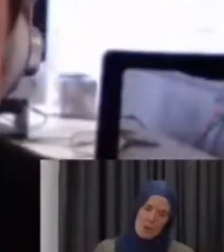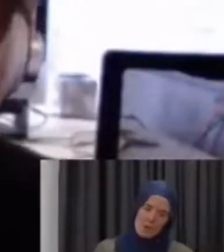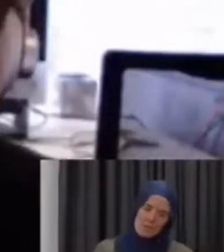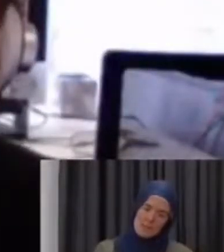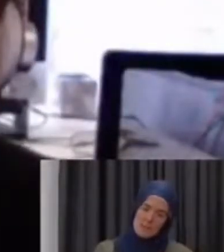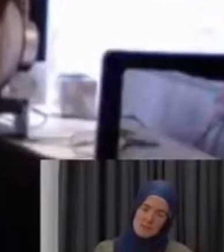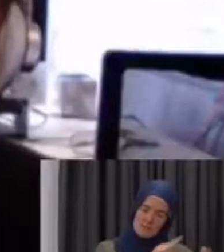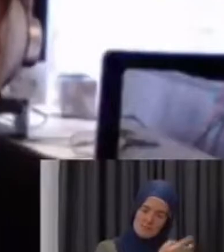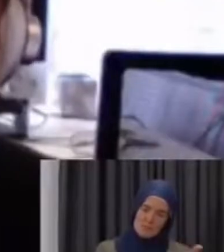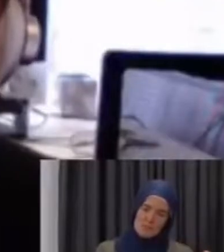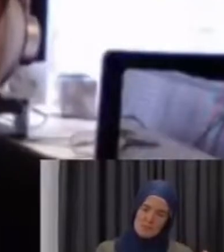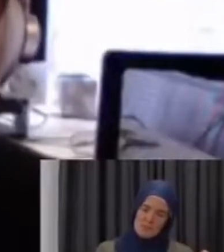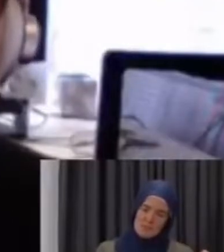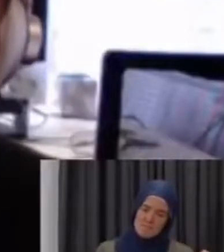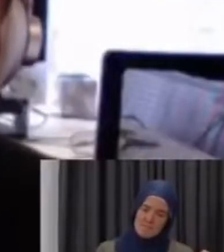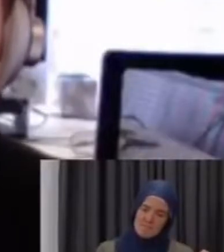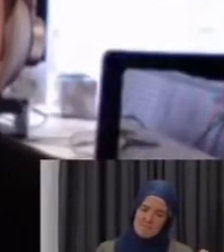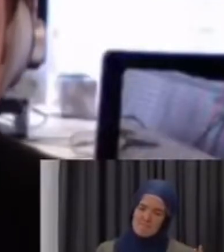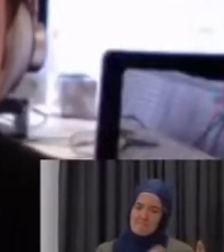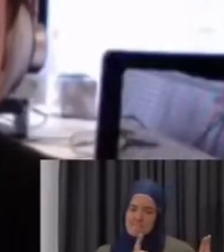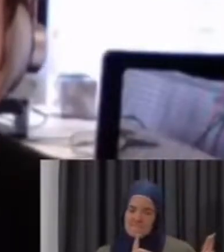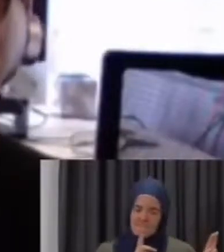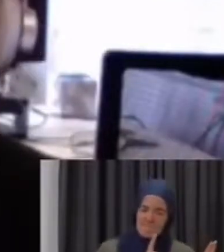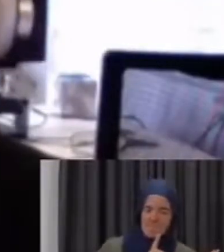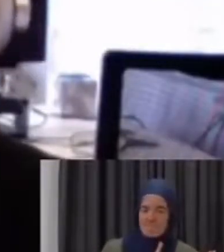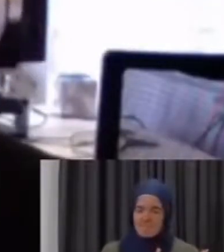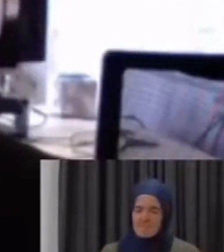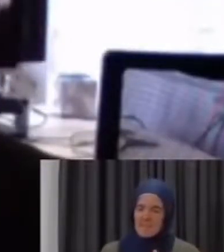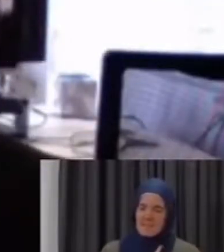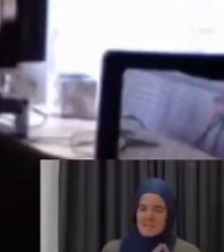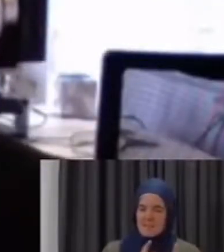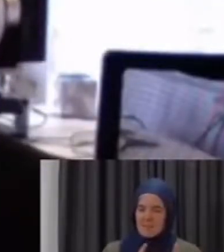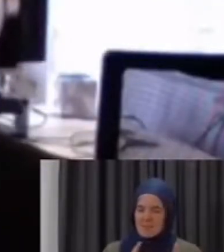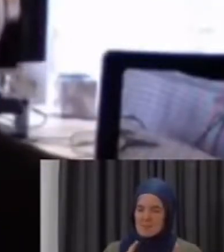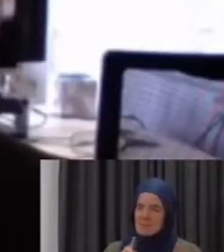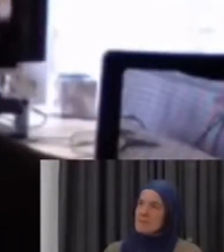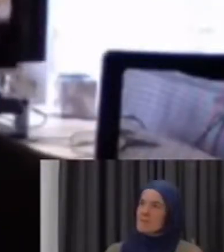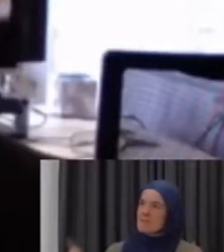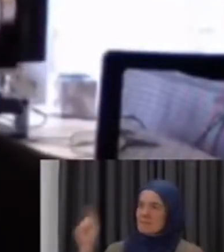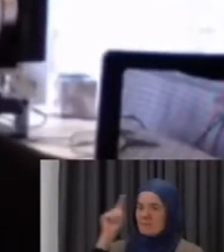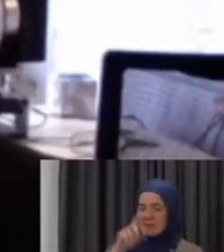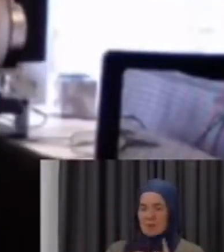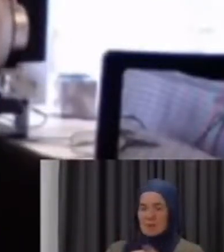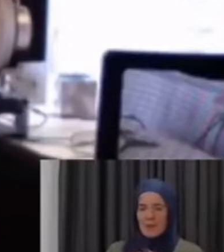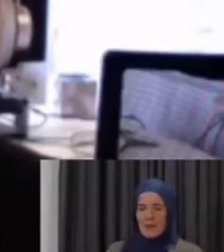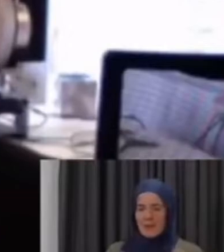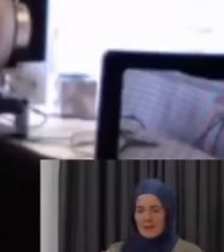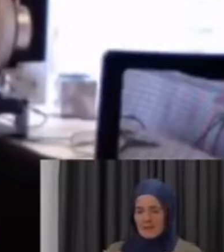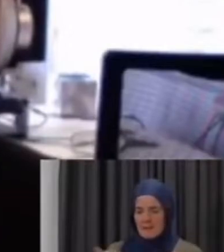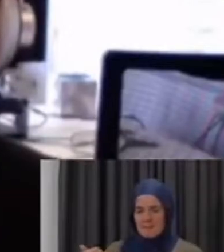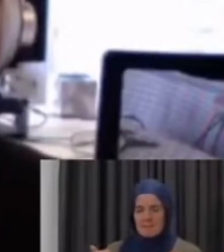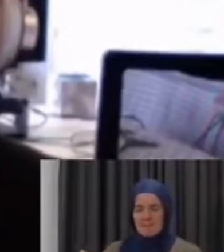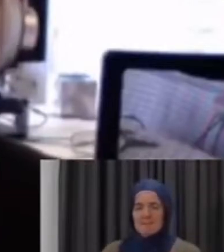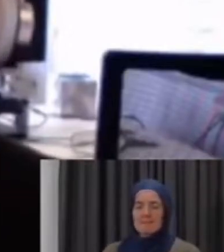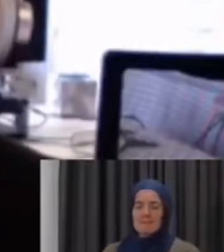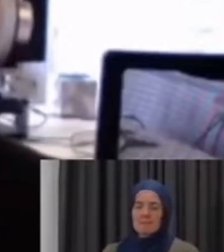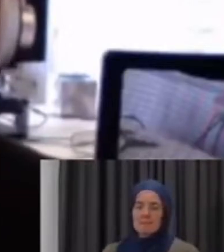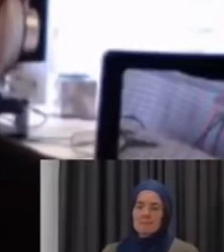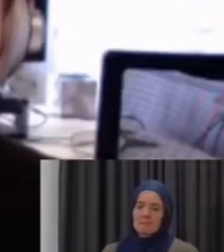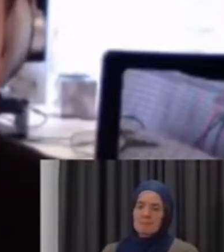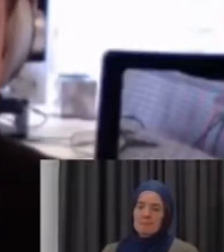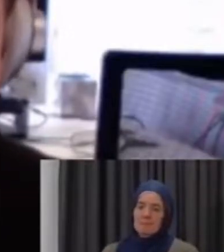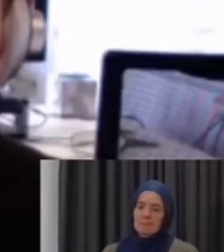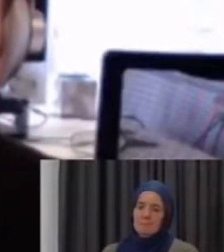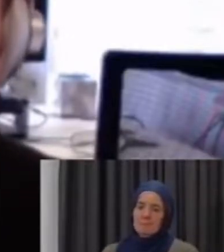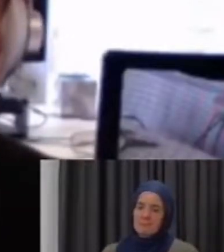eased at varying rates, of course, across the UK, there does nevertheless seem to have been a marked change in tone in recent days in terms of the response